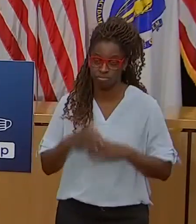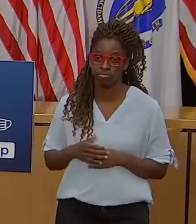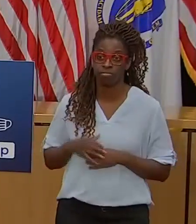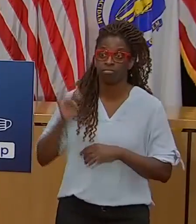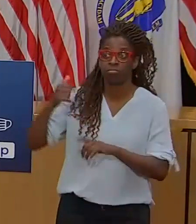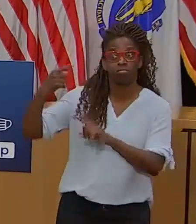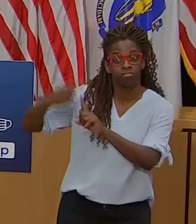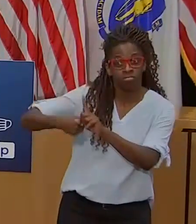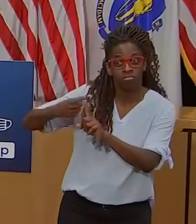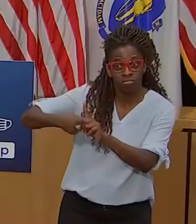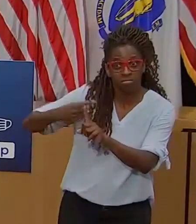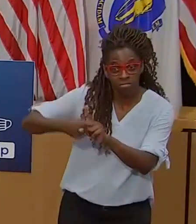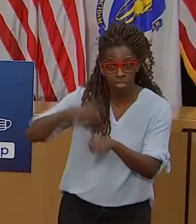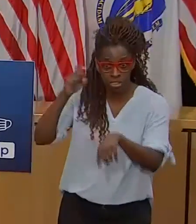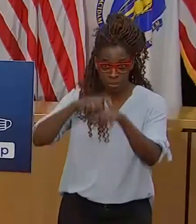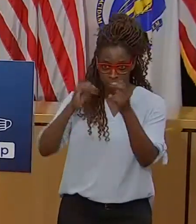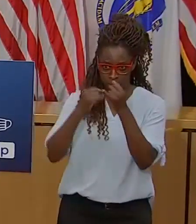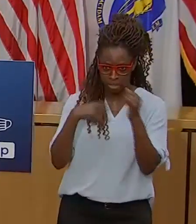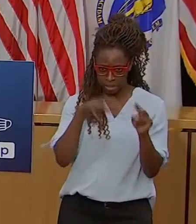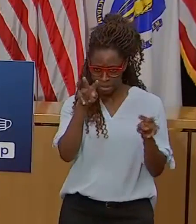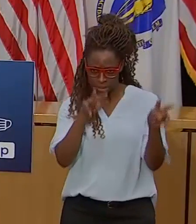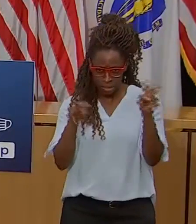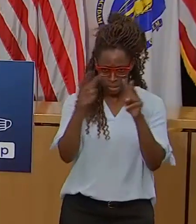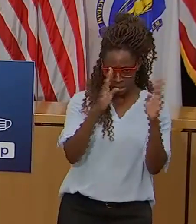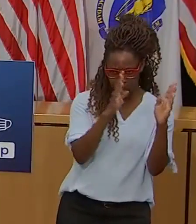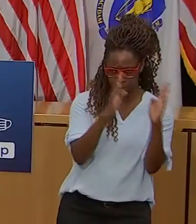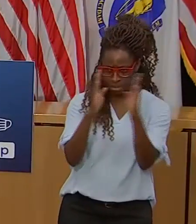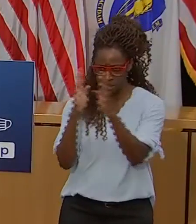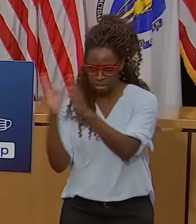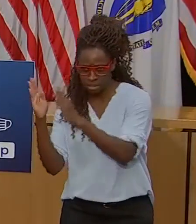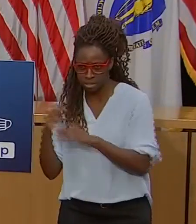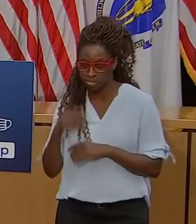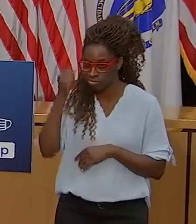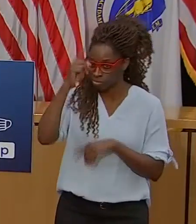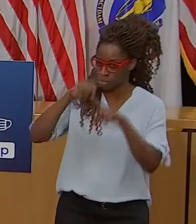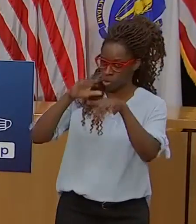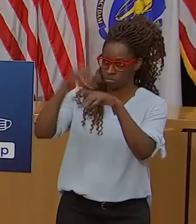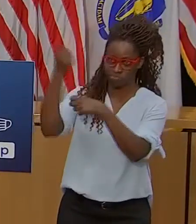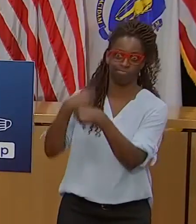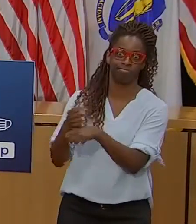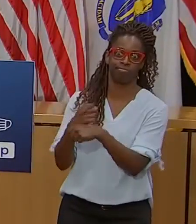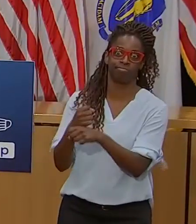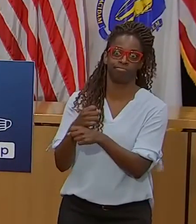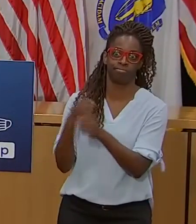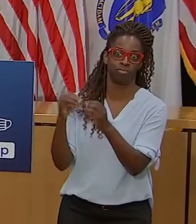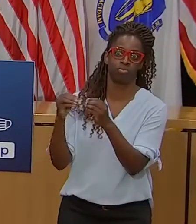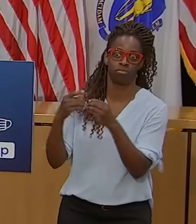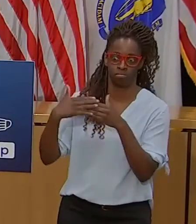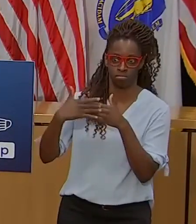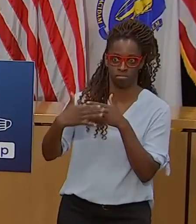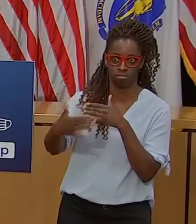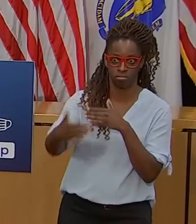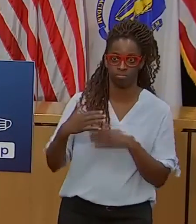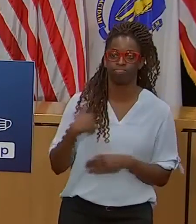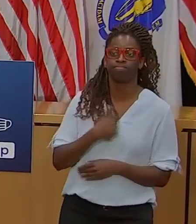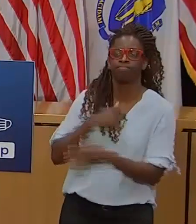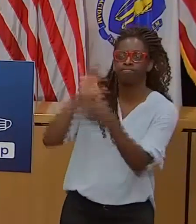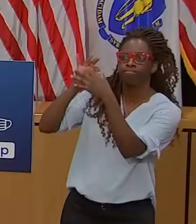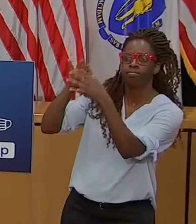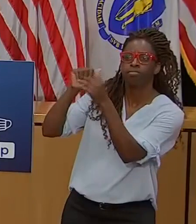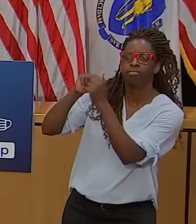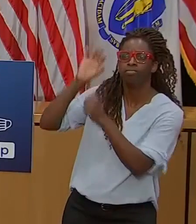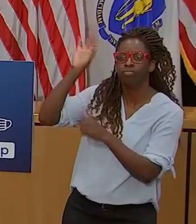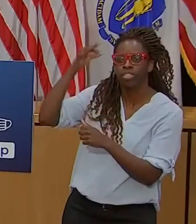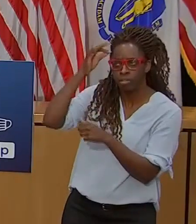on production. Massachusetts will continue to work with the federal government to ensure a safe, equitable, and efficient